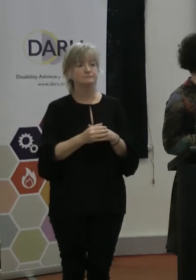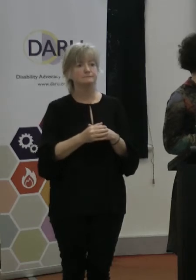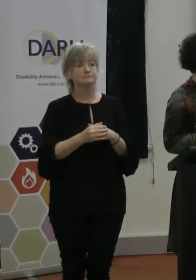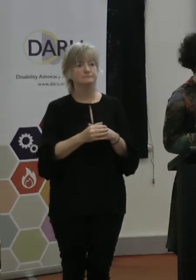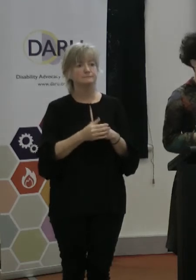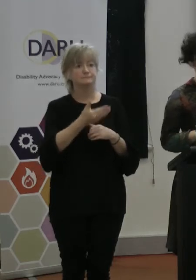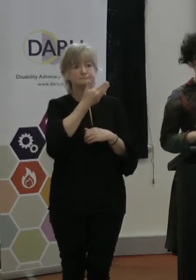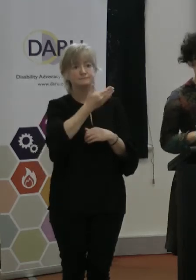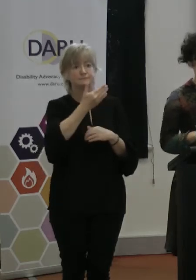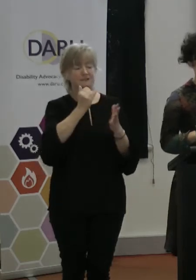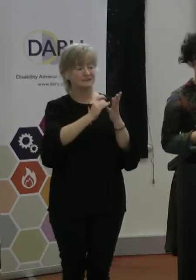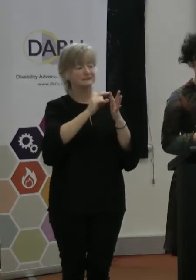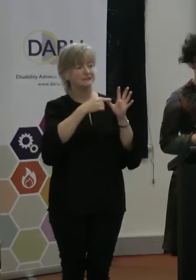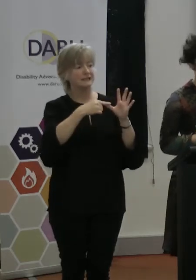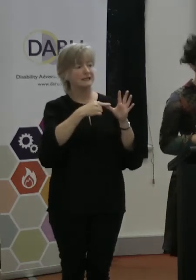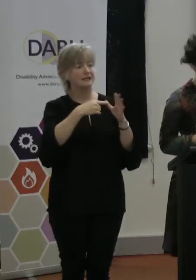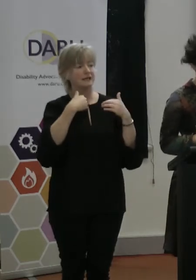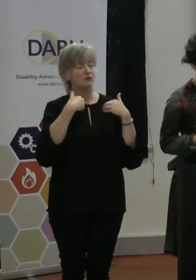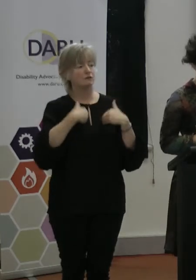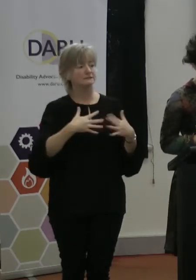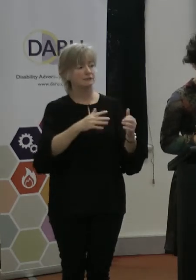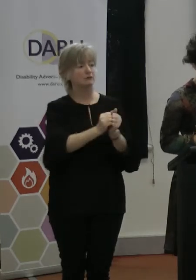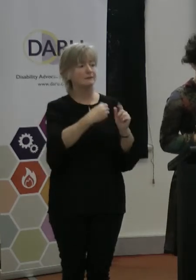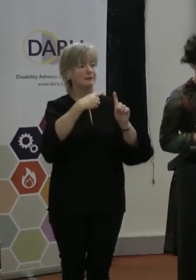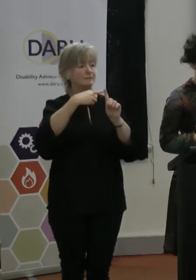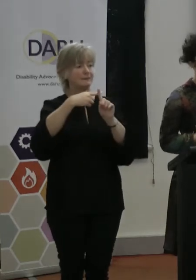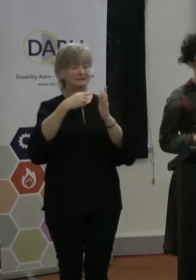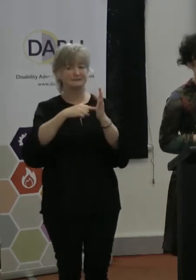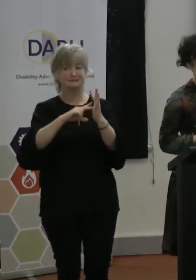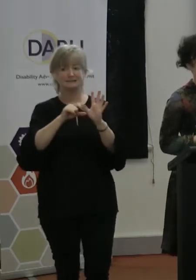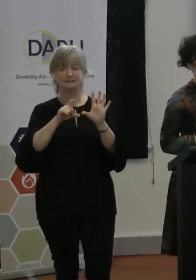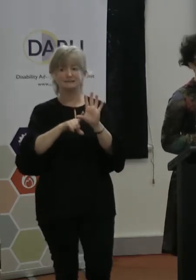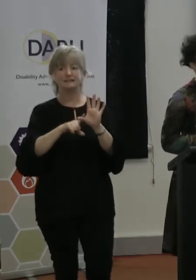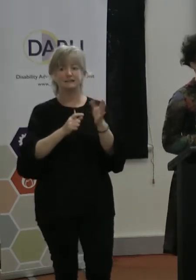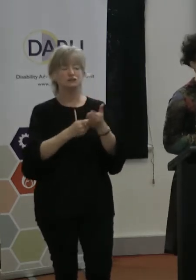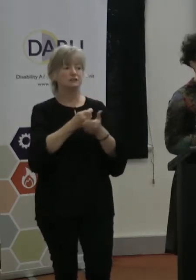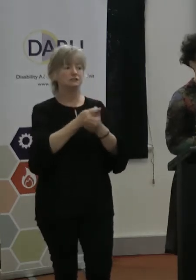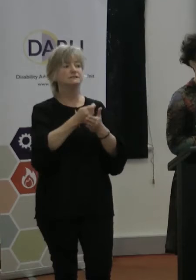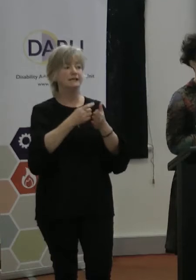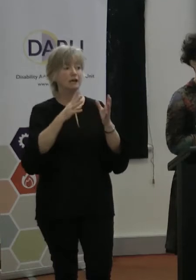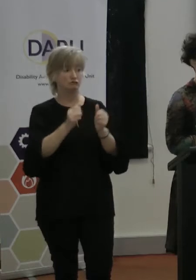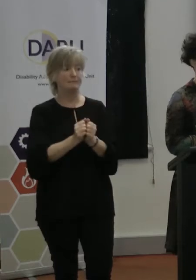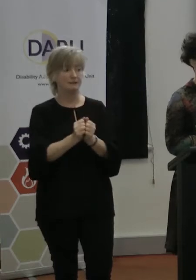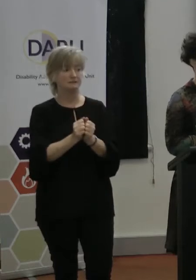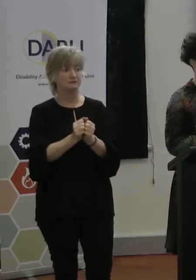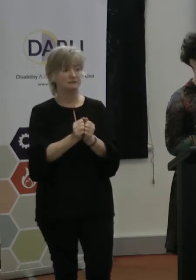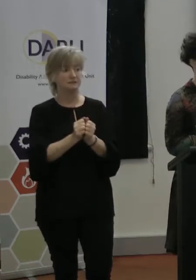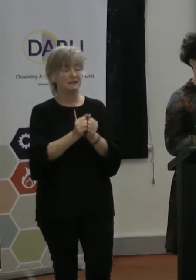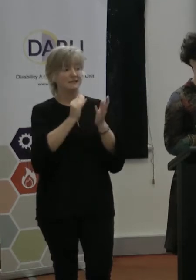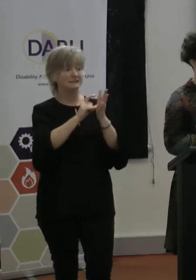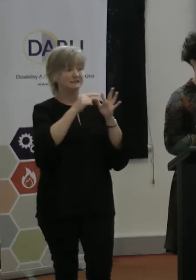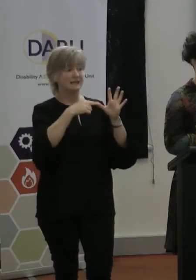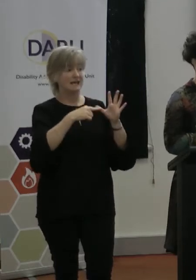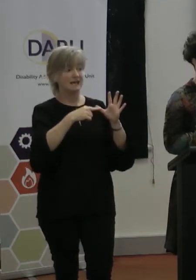So up here I've got the SDA residency agreement and the tenancy agreement. The SDA residency agreement is only available